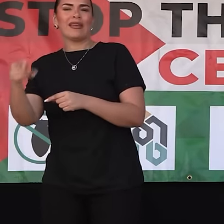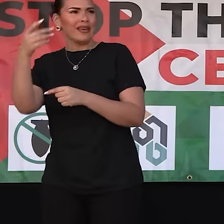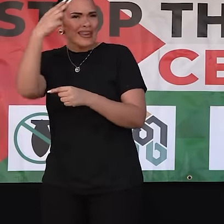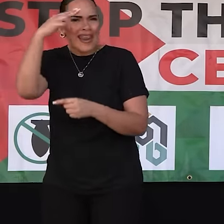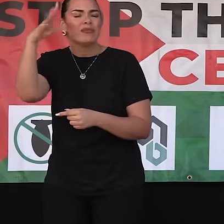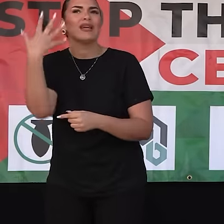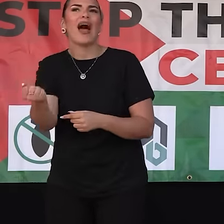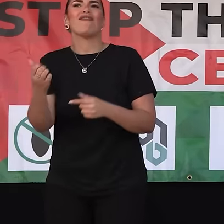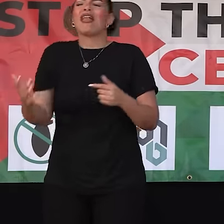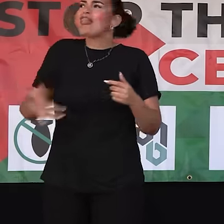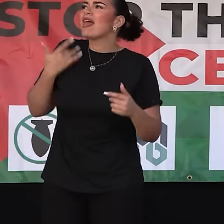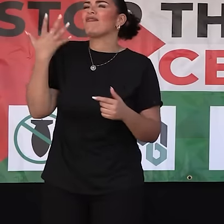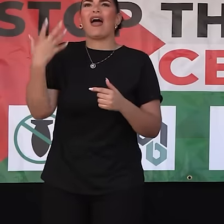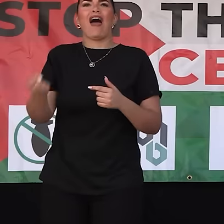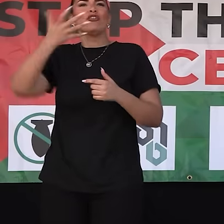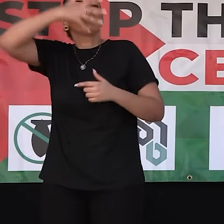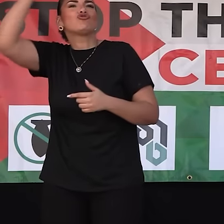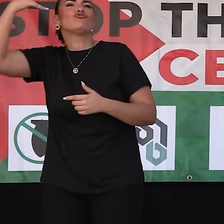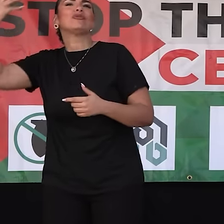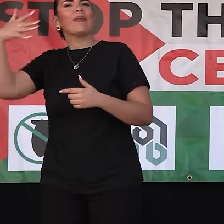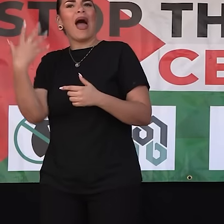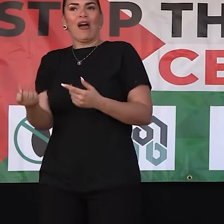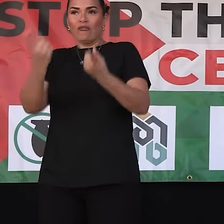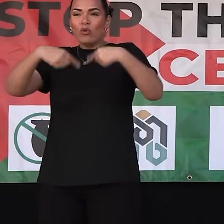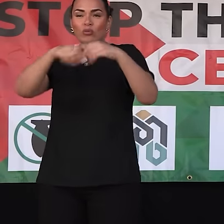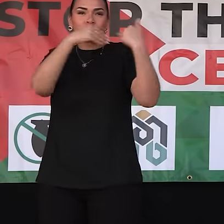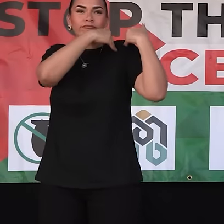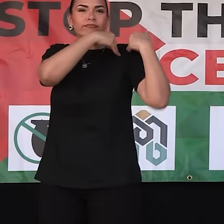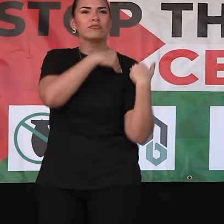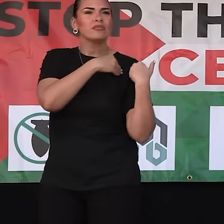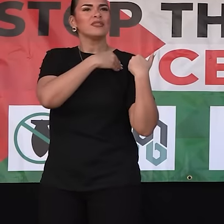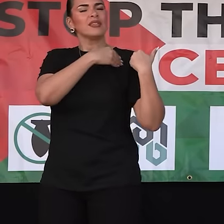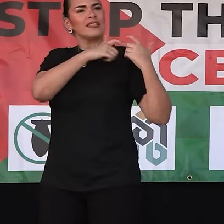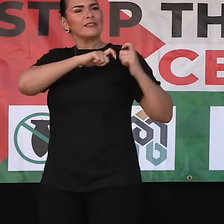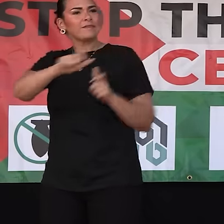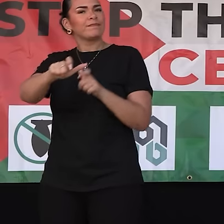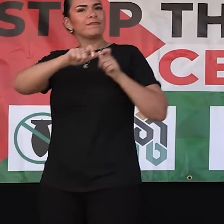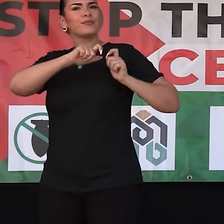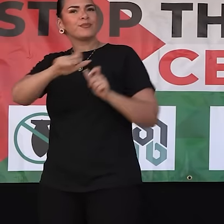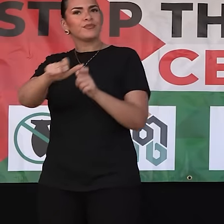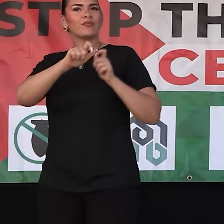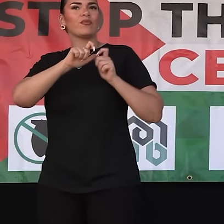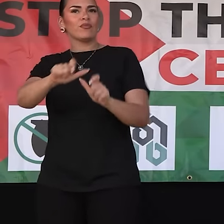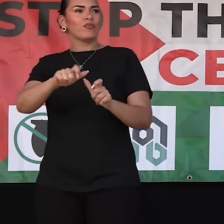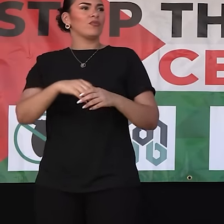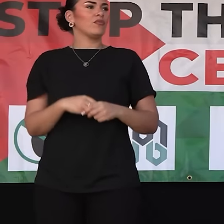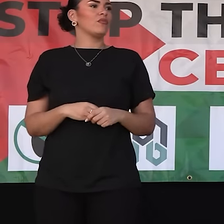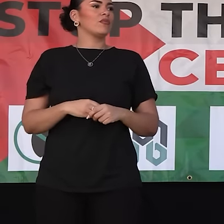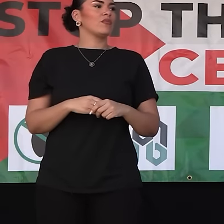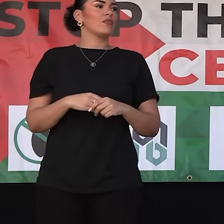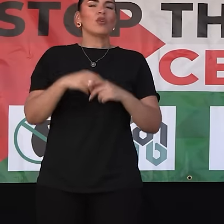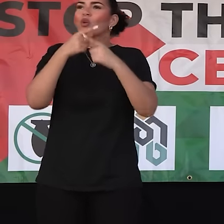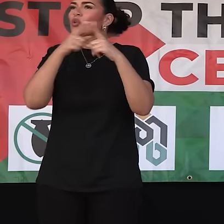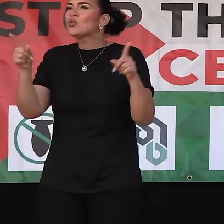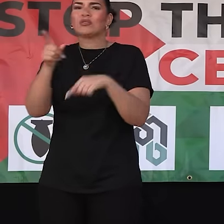have lives, they have dreams, and we have a duty to keep speaking out. So I say to you, don't be